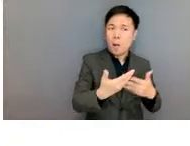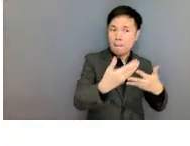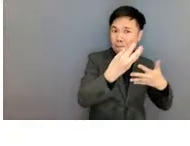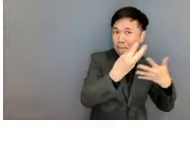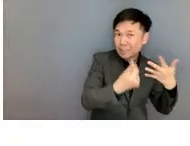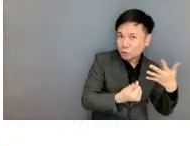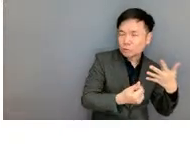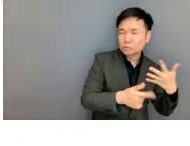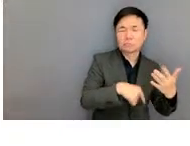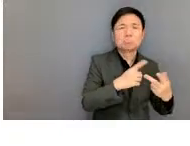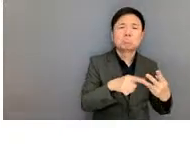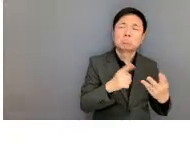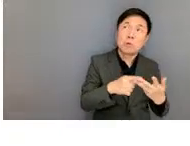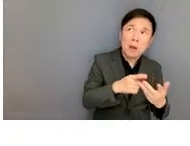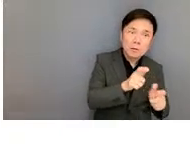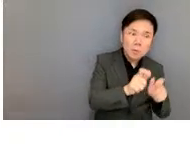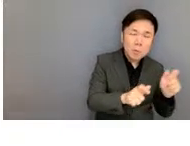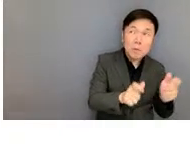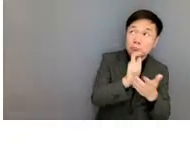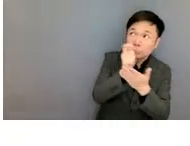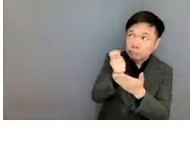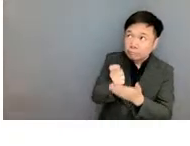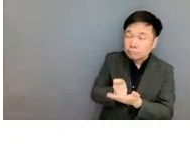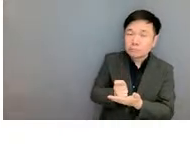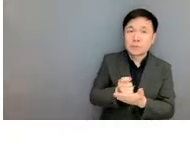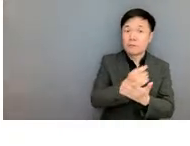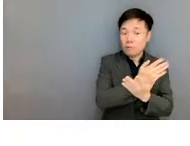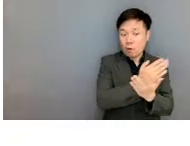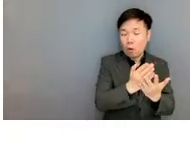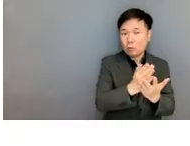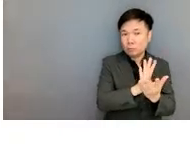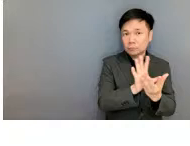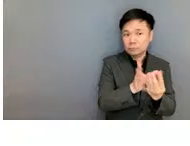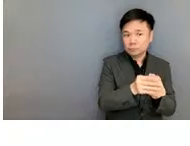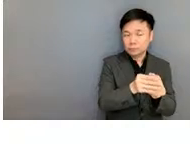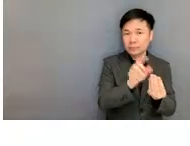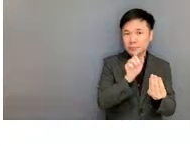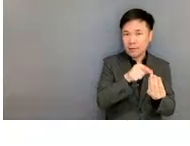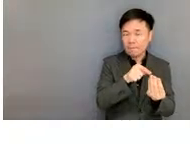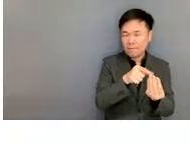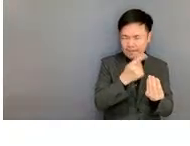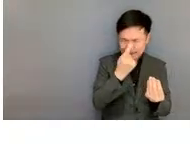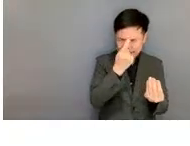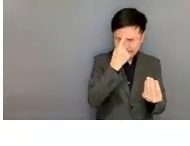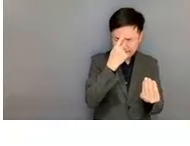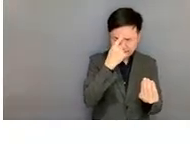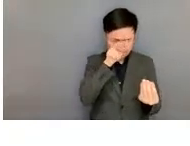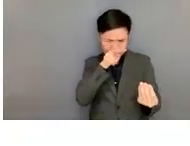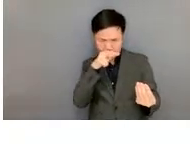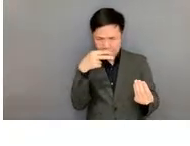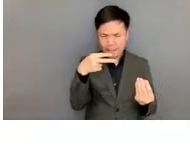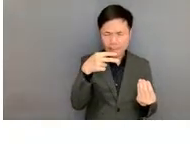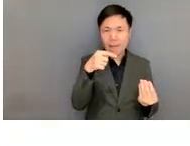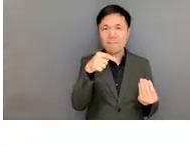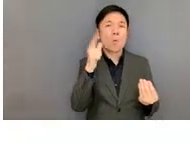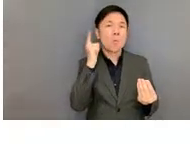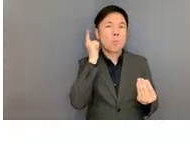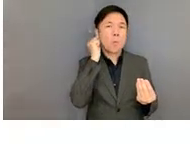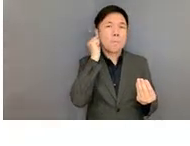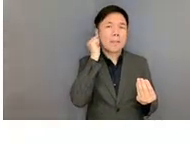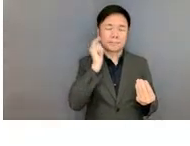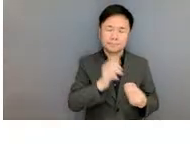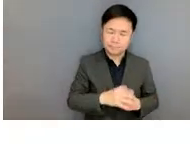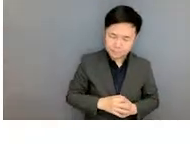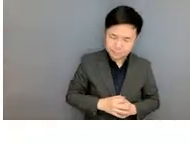are opportunities for looking at gender perspectives and gender equality. At the same